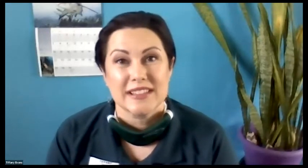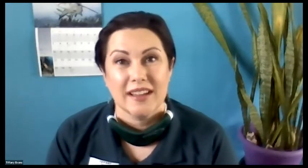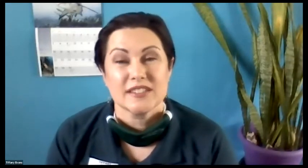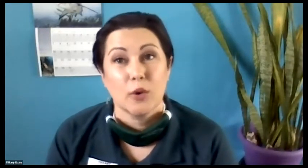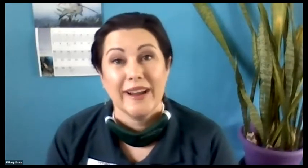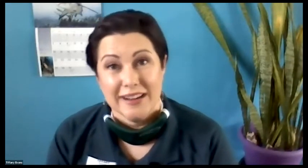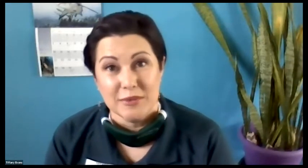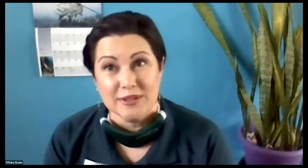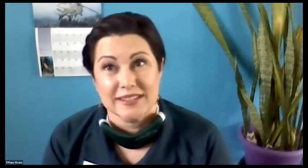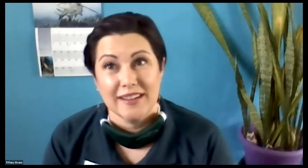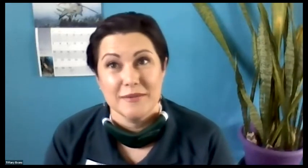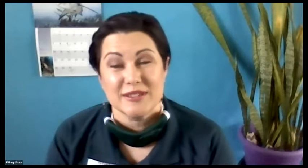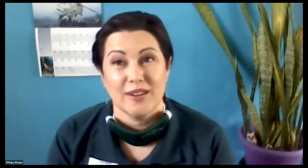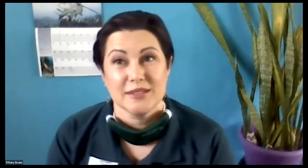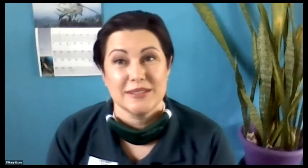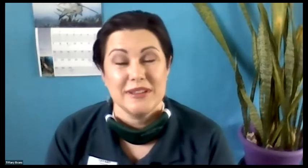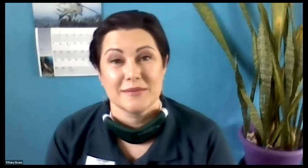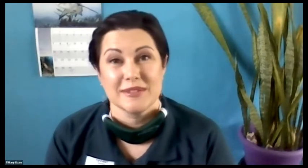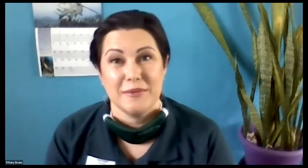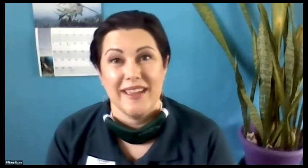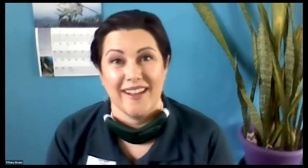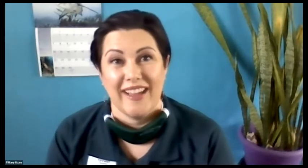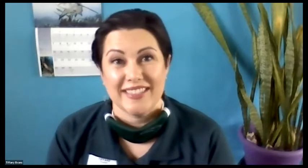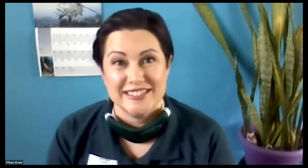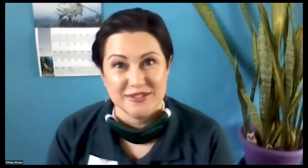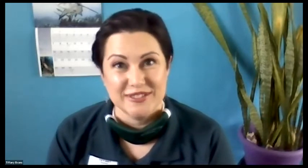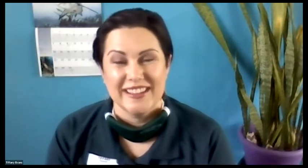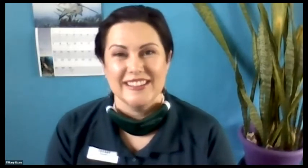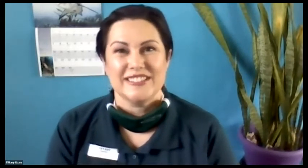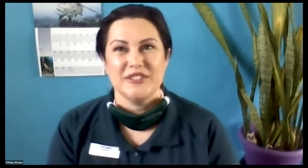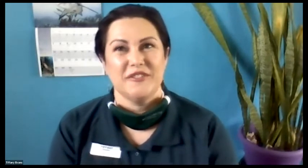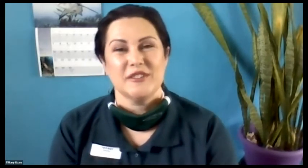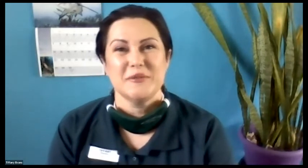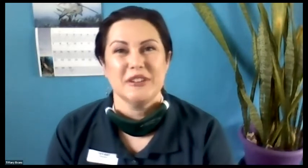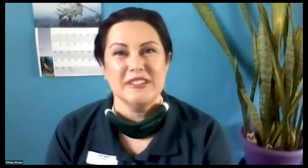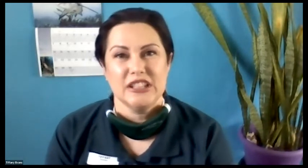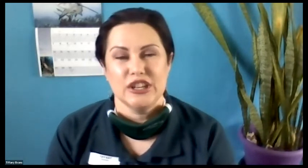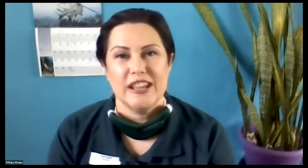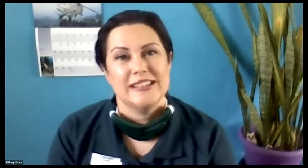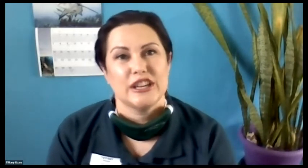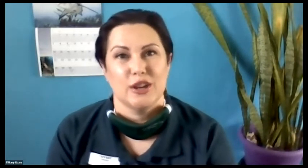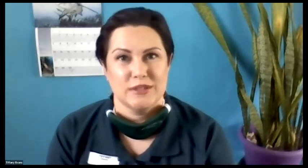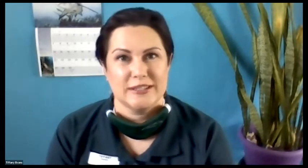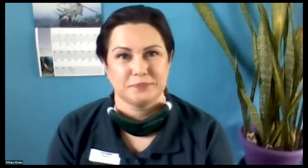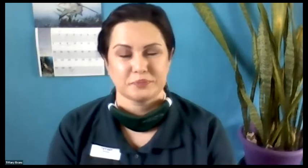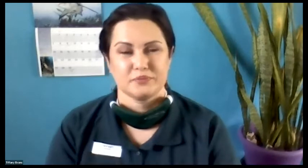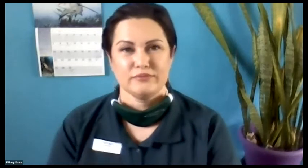signs for animals. These are also going to be animals that we have at the zoo. So the first one we're going to learn is goat.